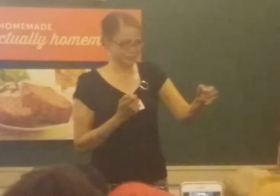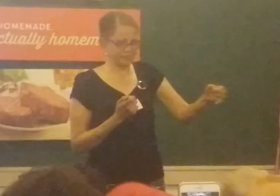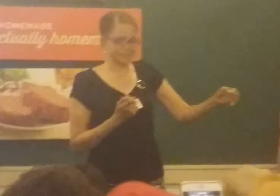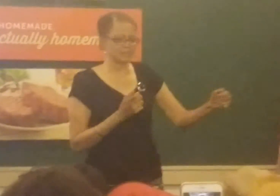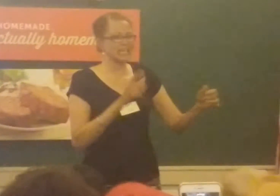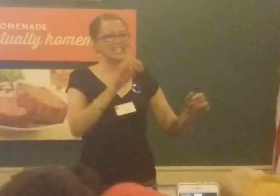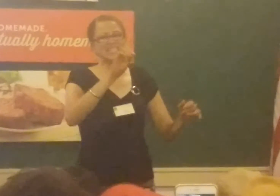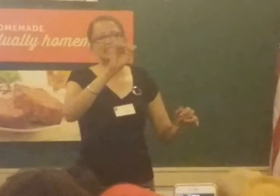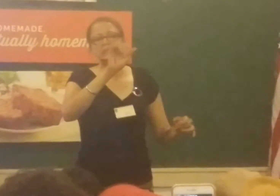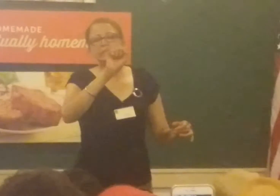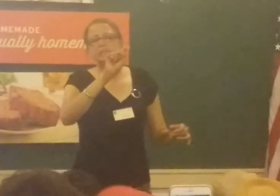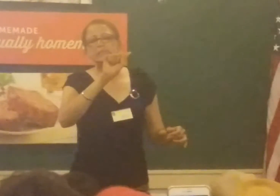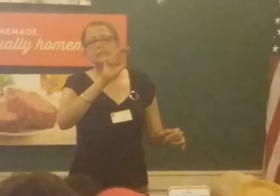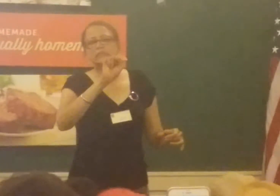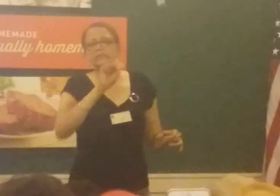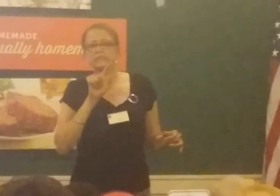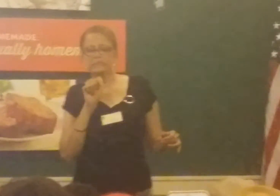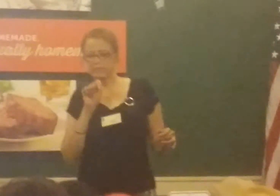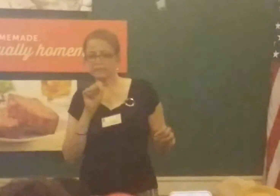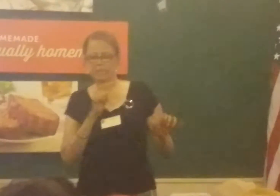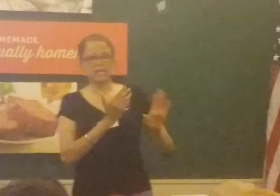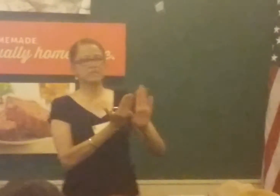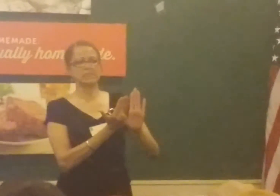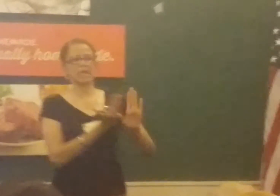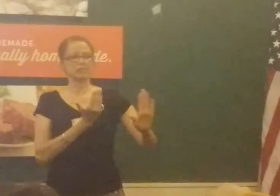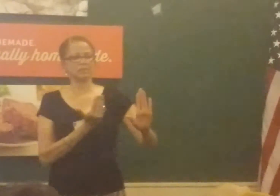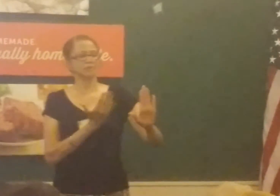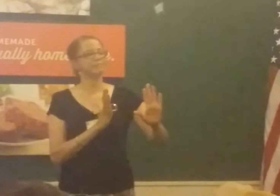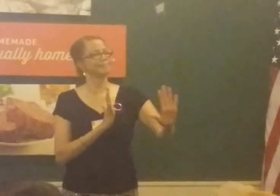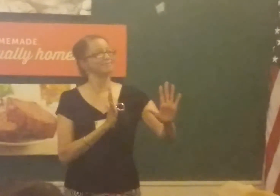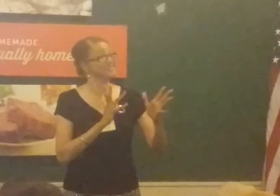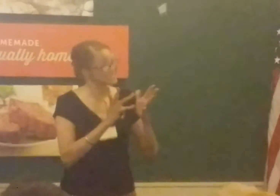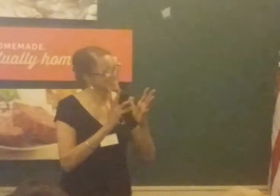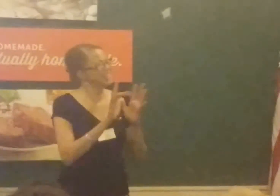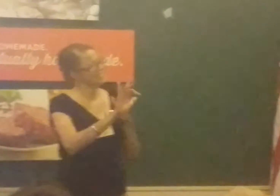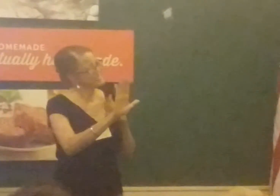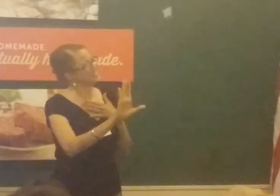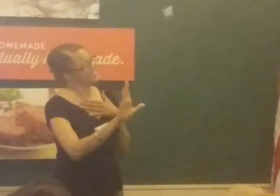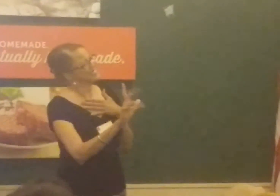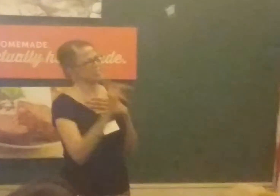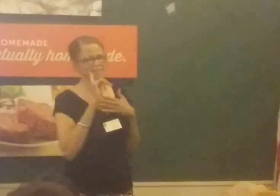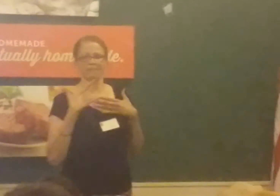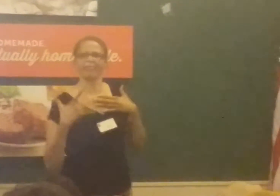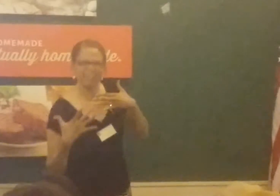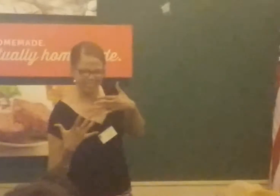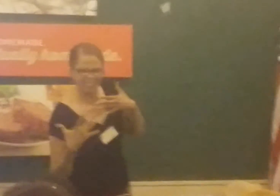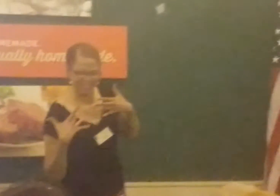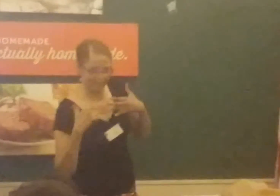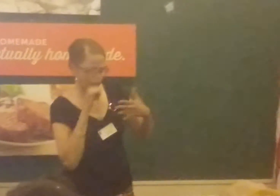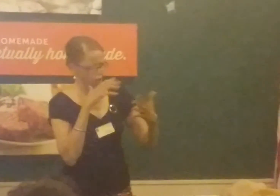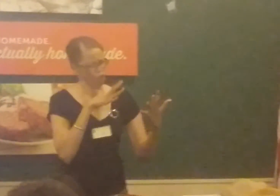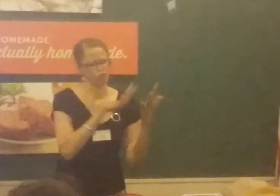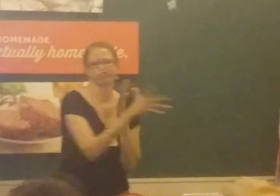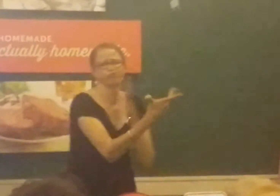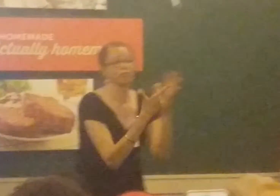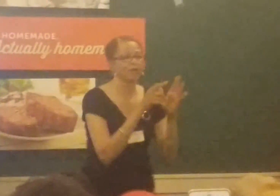Or maybe you just have to make a distance and just keep a smile on your face. Because when you're